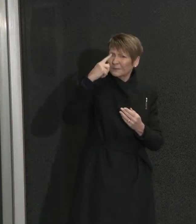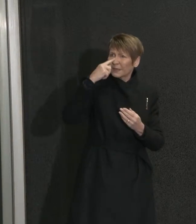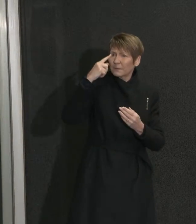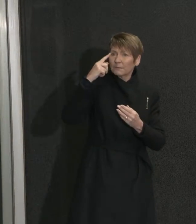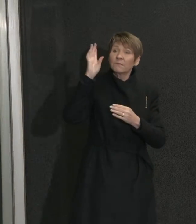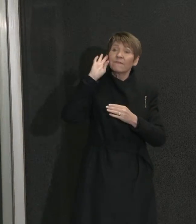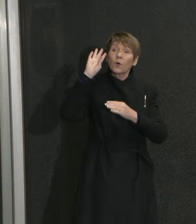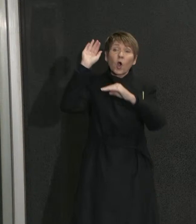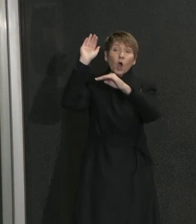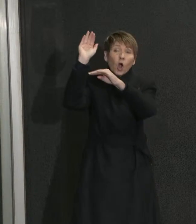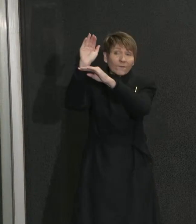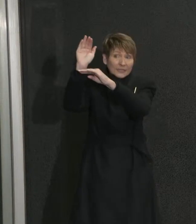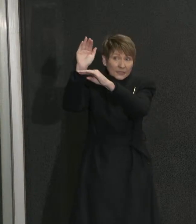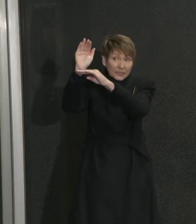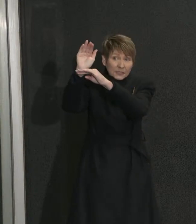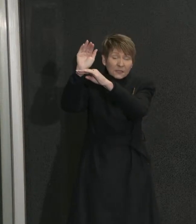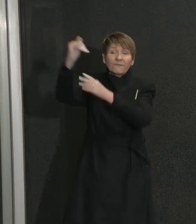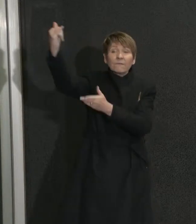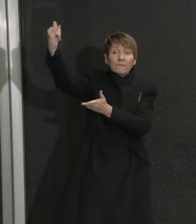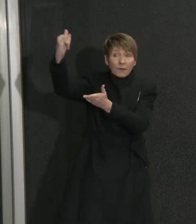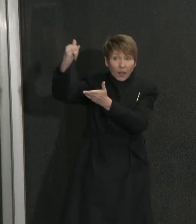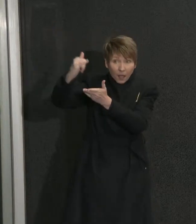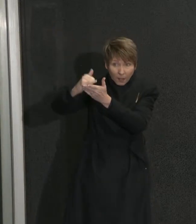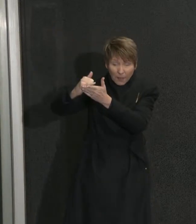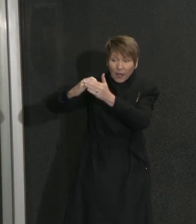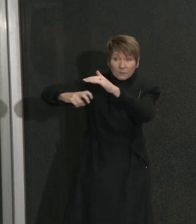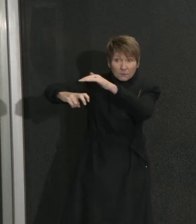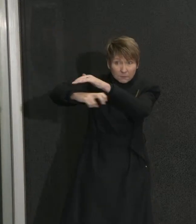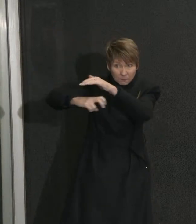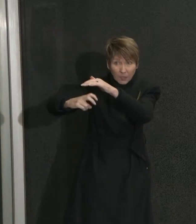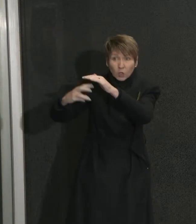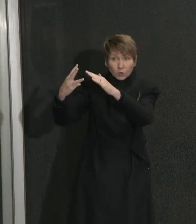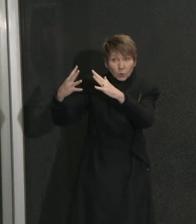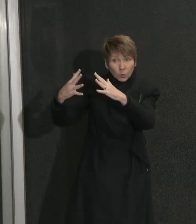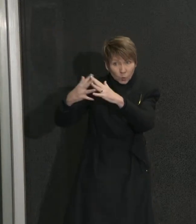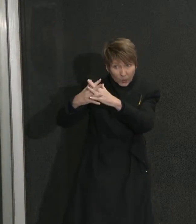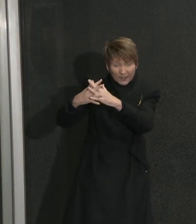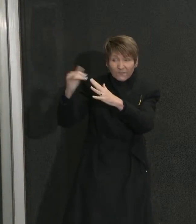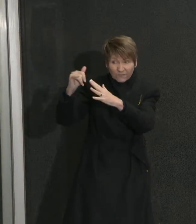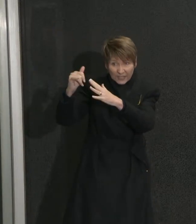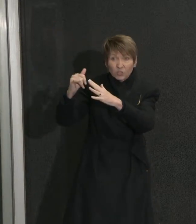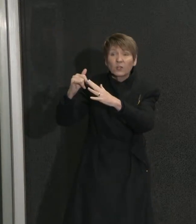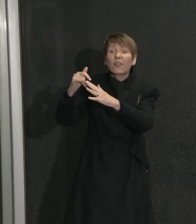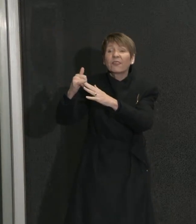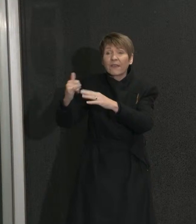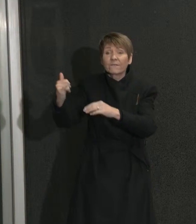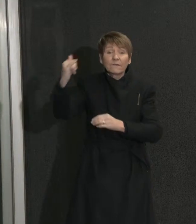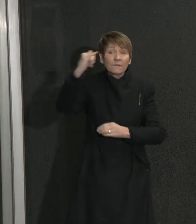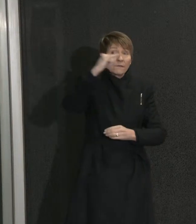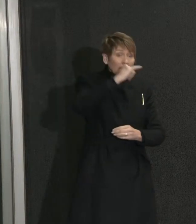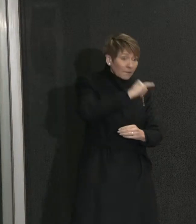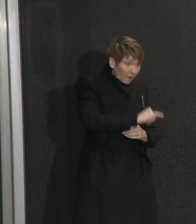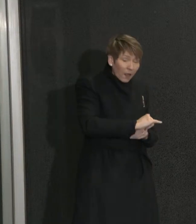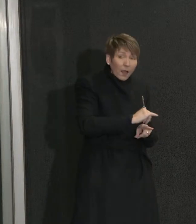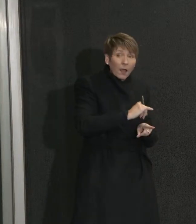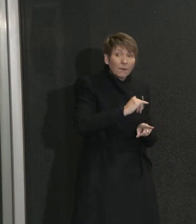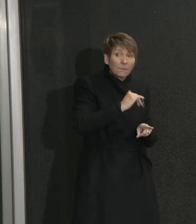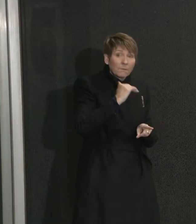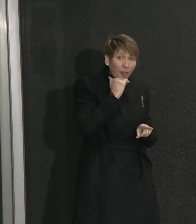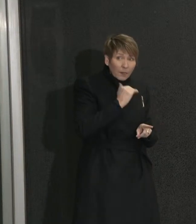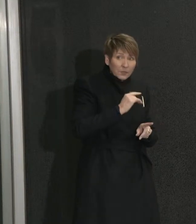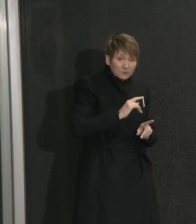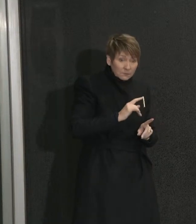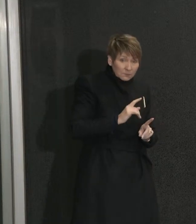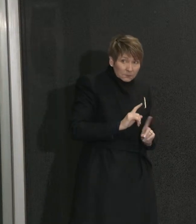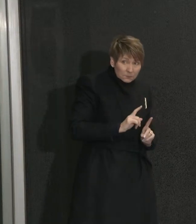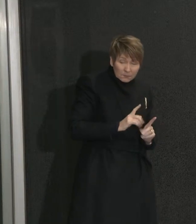the facts. I was asked the question the other day, are you looking, what are the lines of inquiry? That's one of them. We're not for a moment running a commentary on New South Wales hotel quarantine or